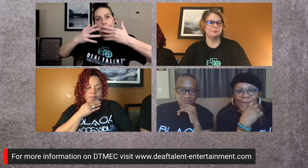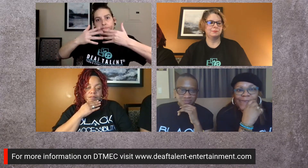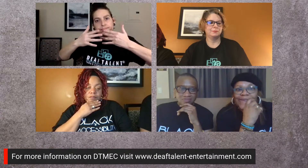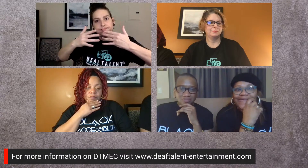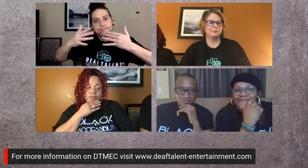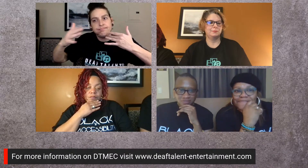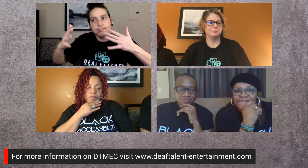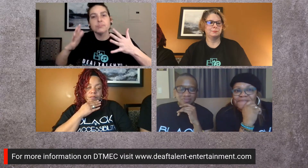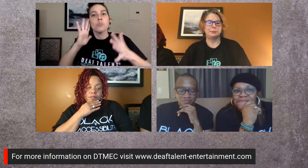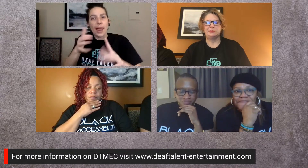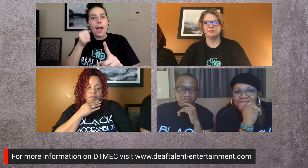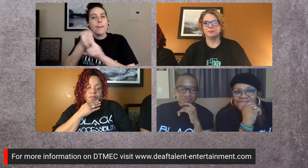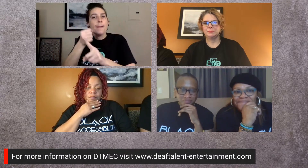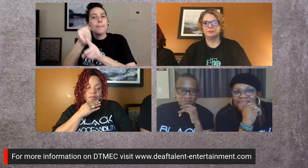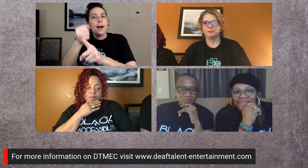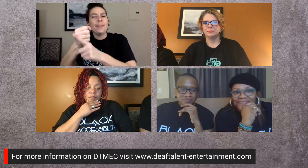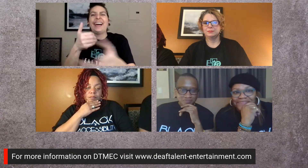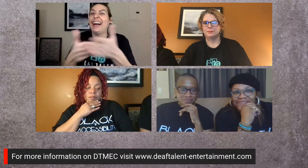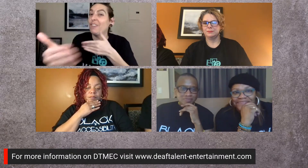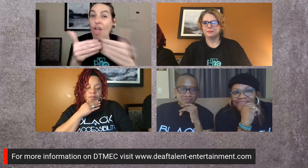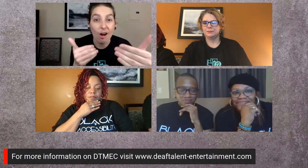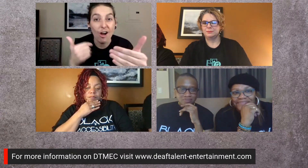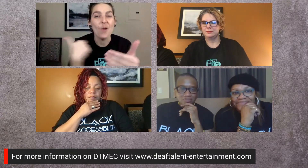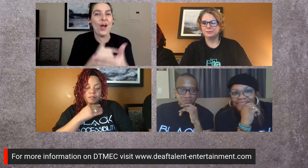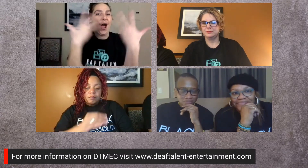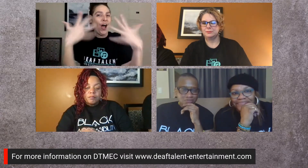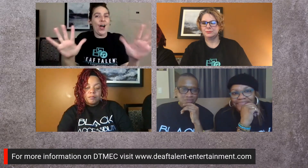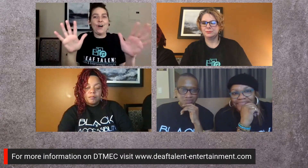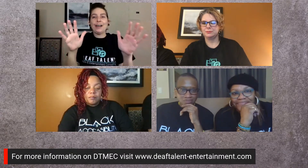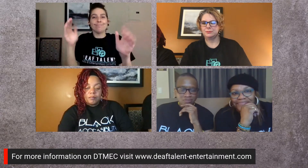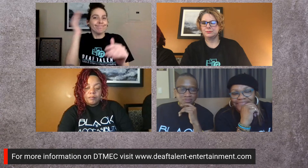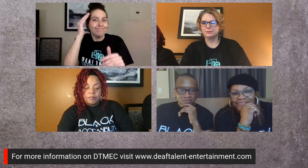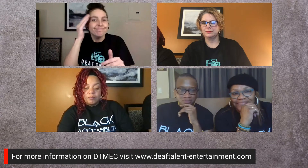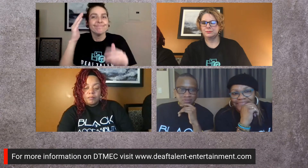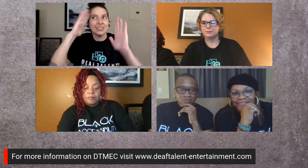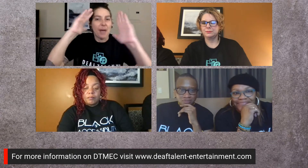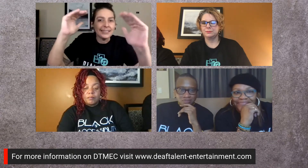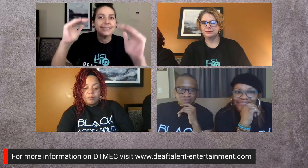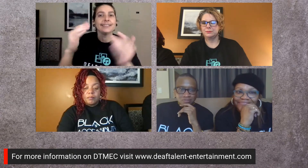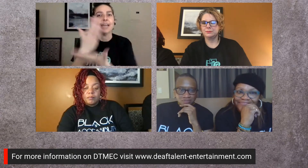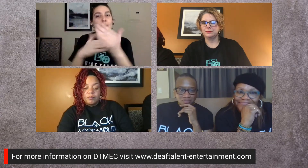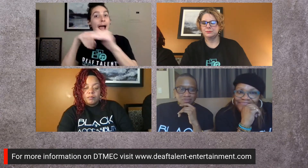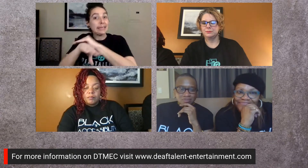DTMEC, that's where we started impacting.